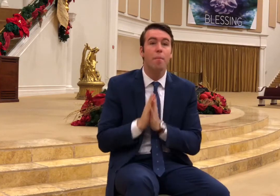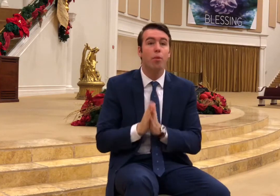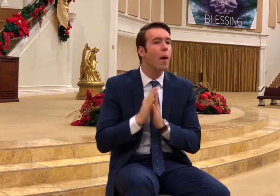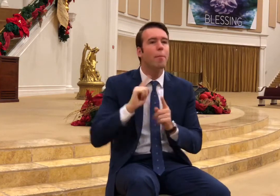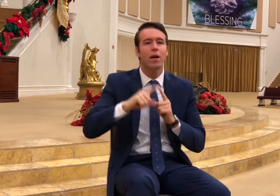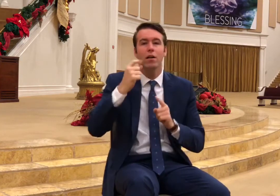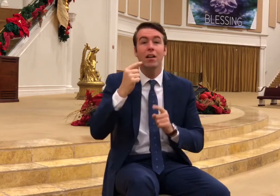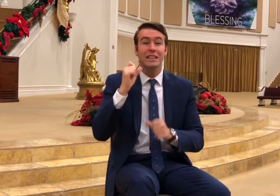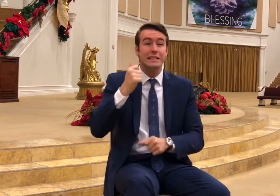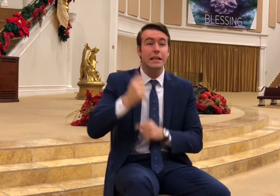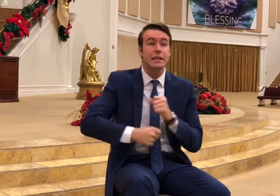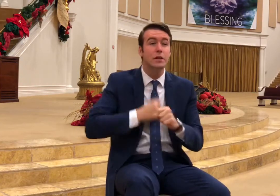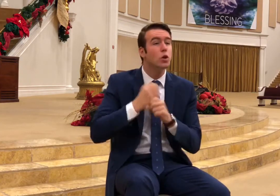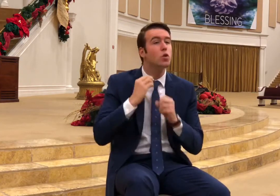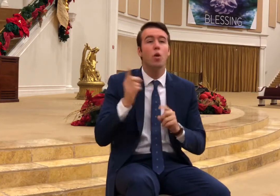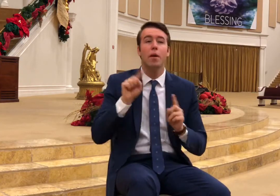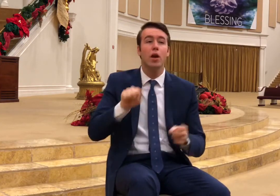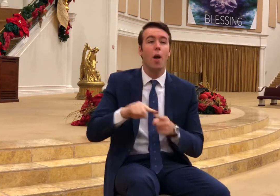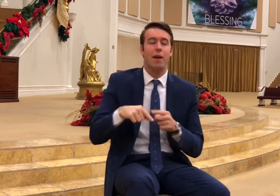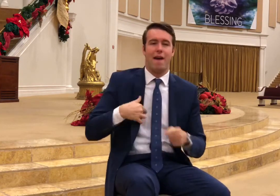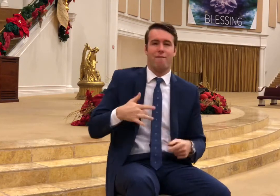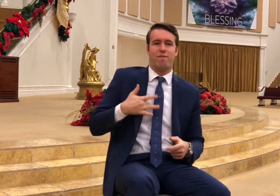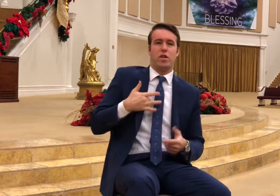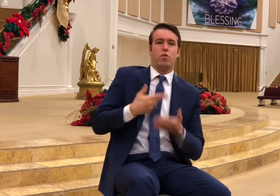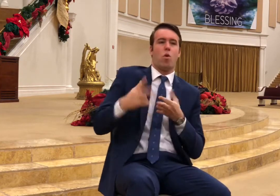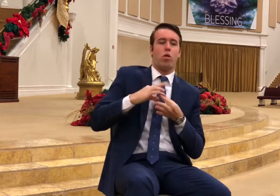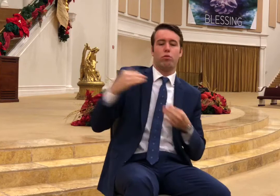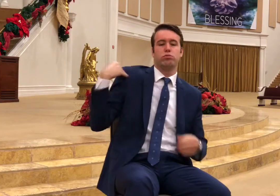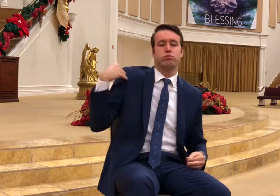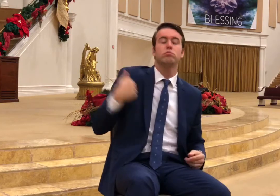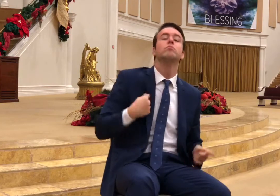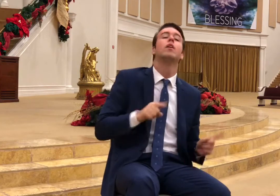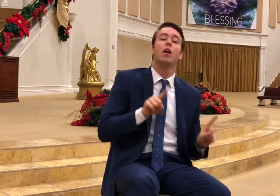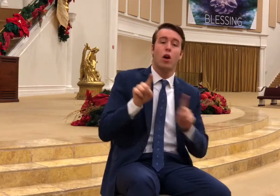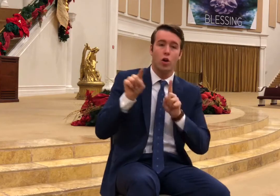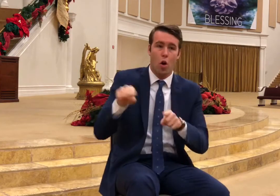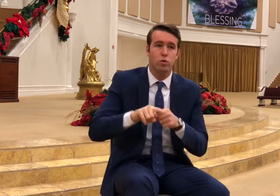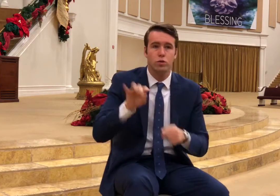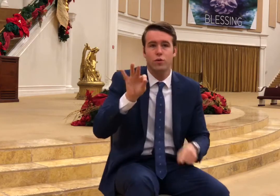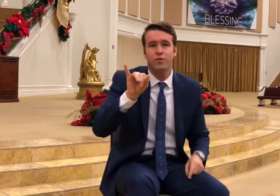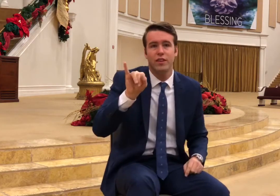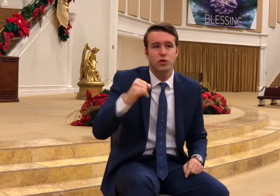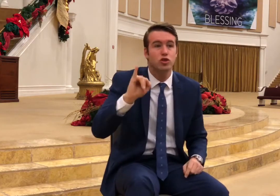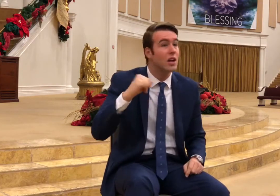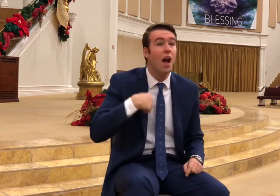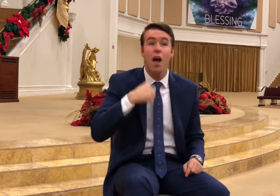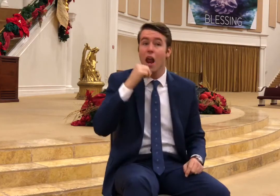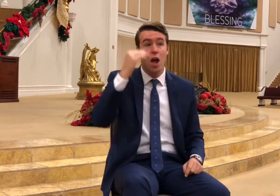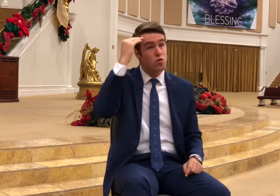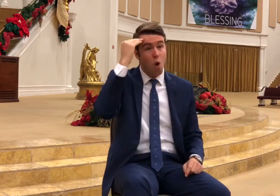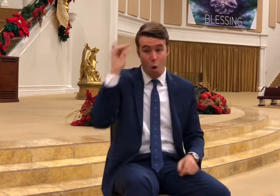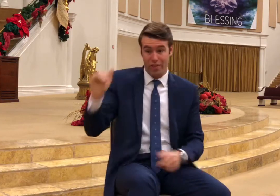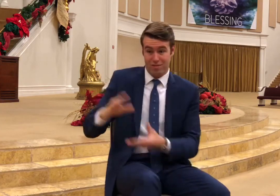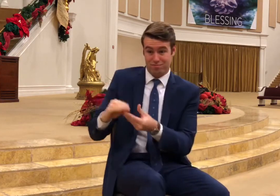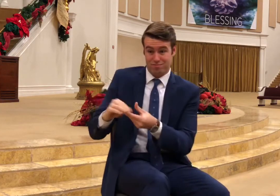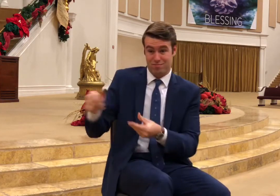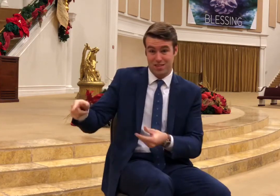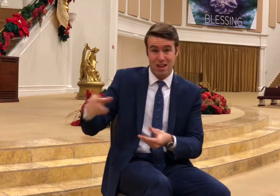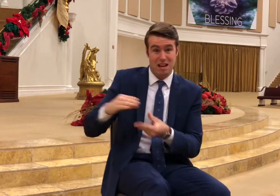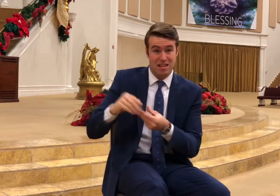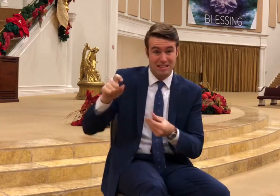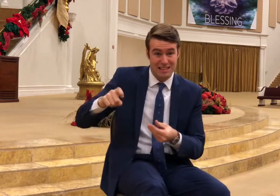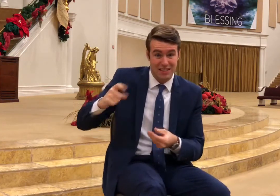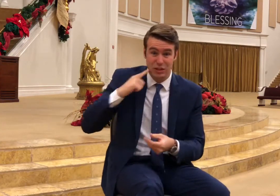one had gone. But I felt the unction of the Holy Ghost to go to Fiji, not knowing any of that. And when I